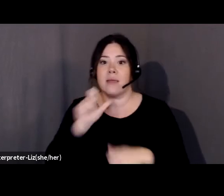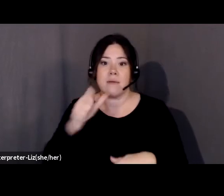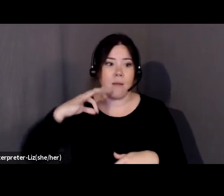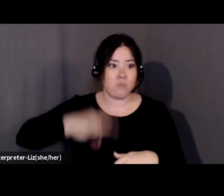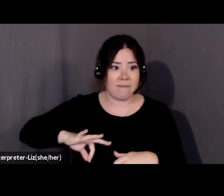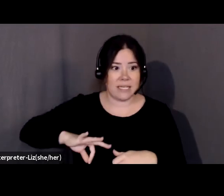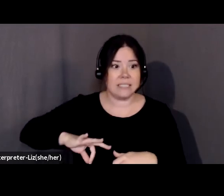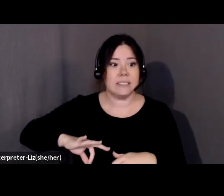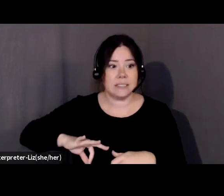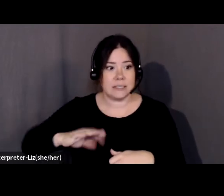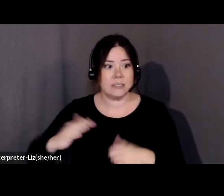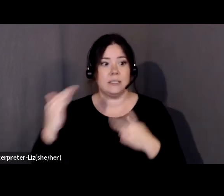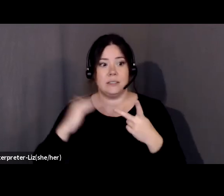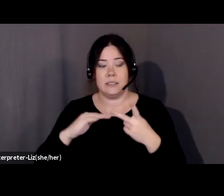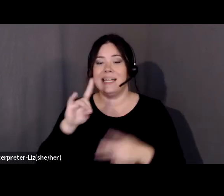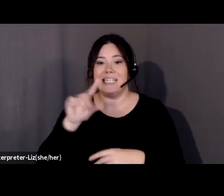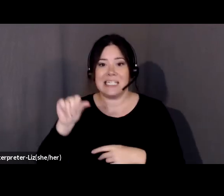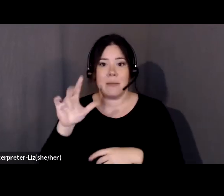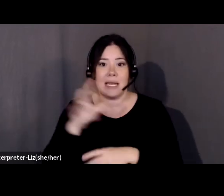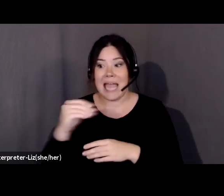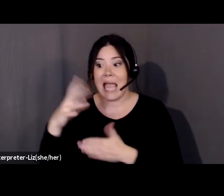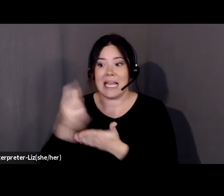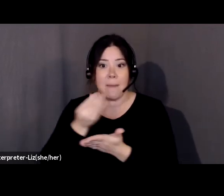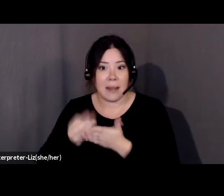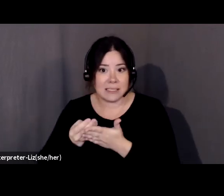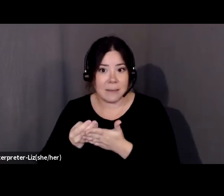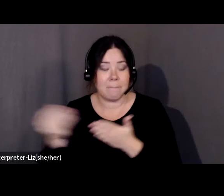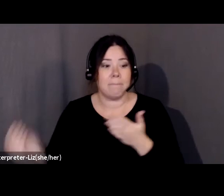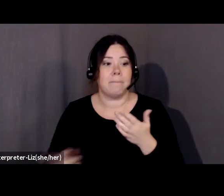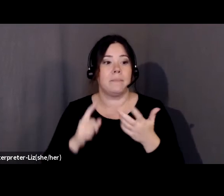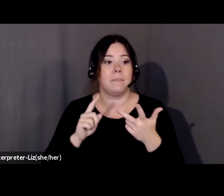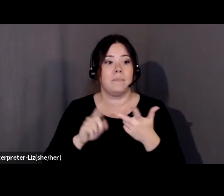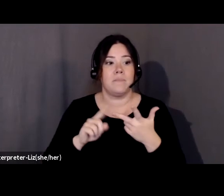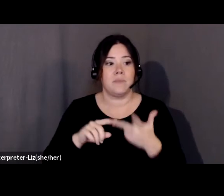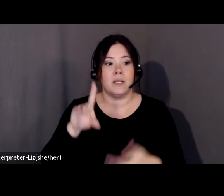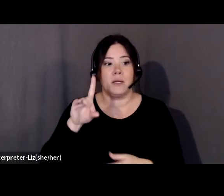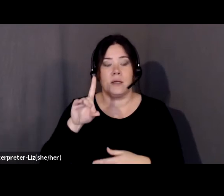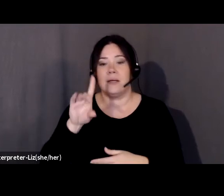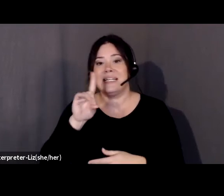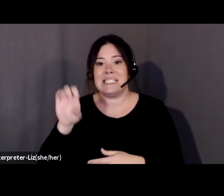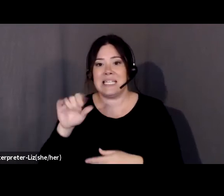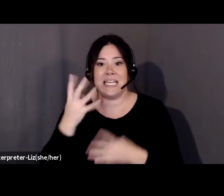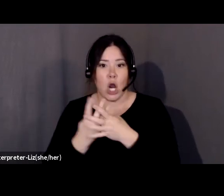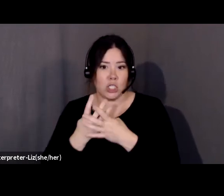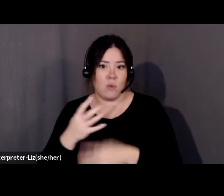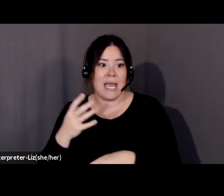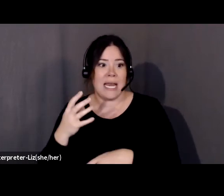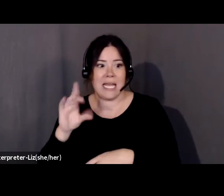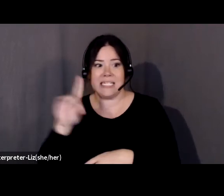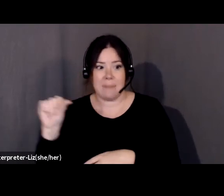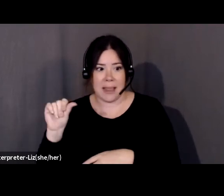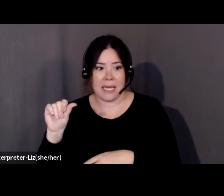Insight, Disability and Capitalism by Marta Russell, Decarcerating Disability by Liat Ben